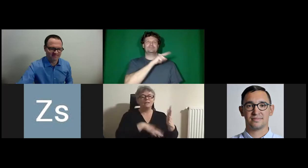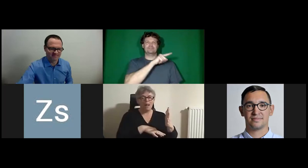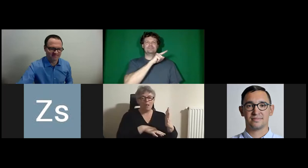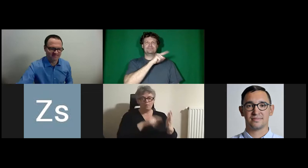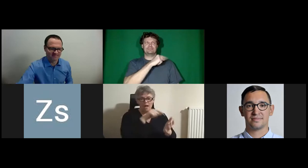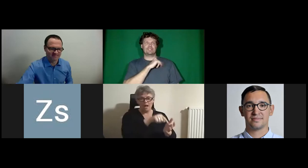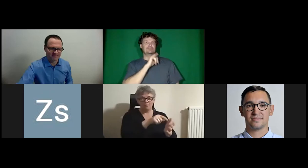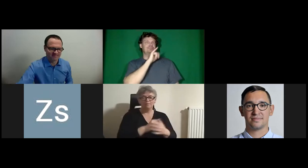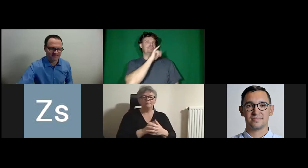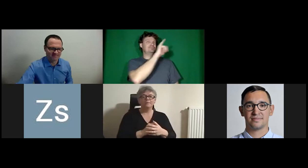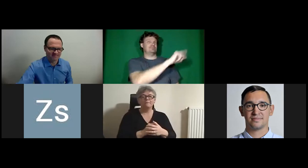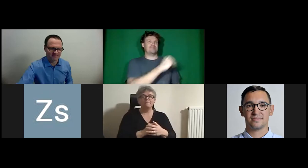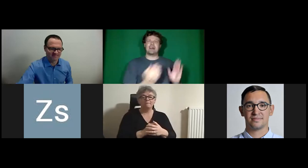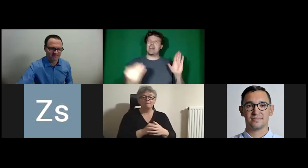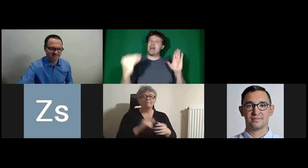in Barcelona.